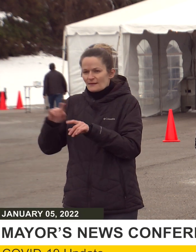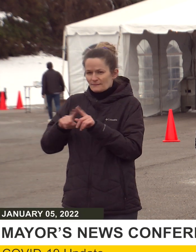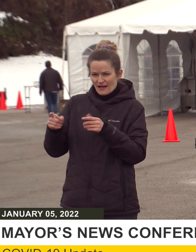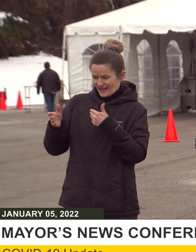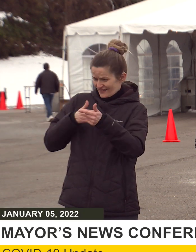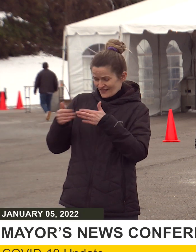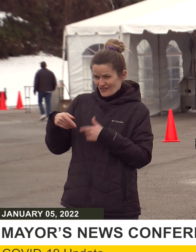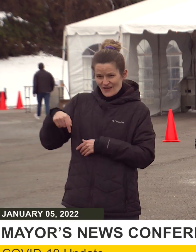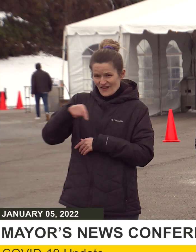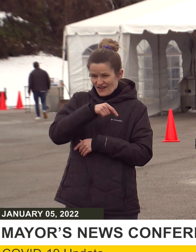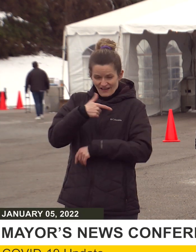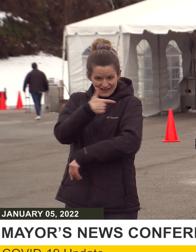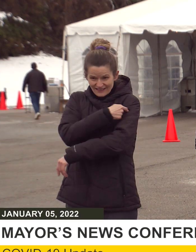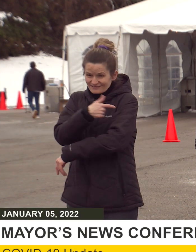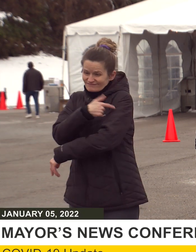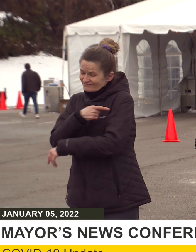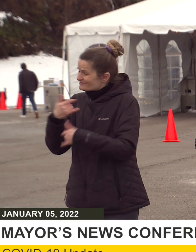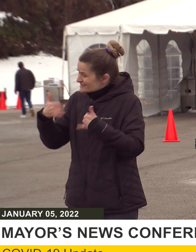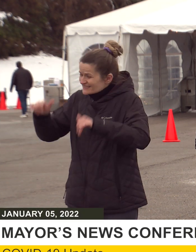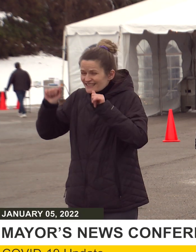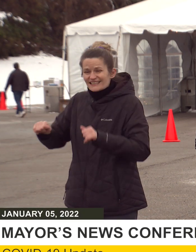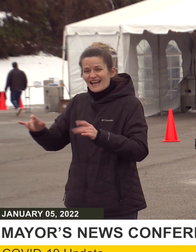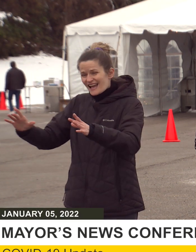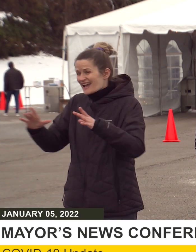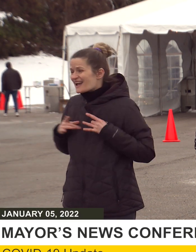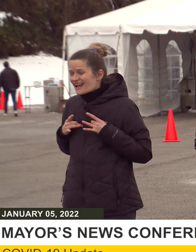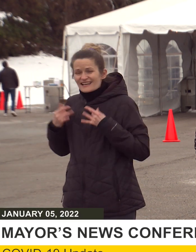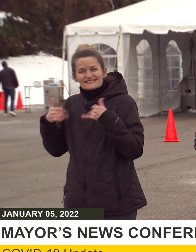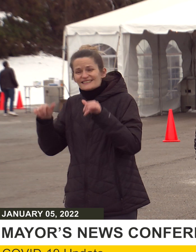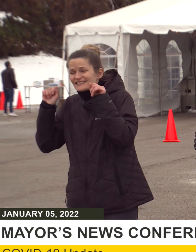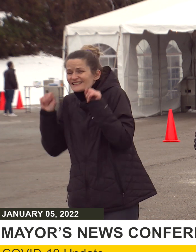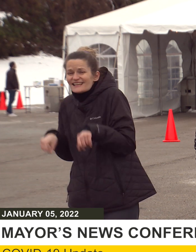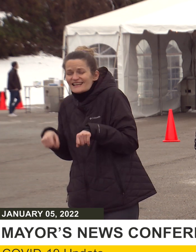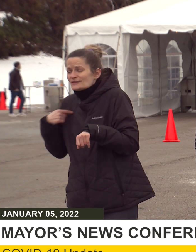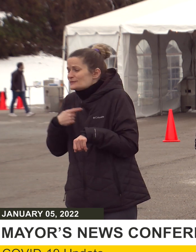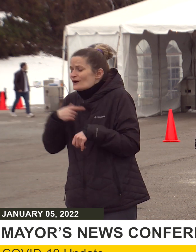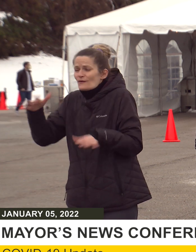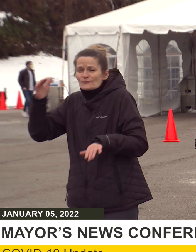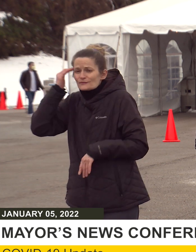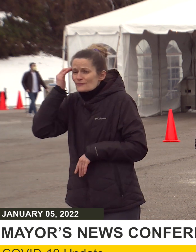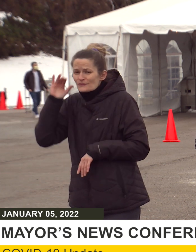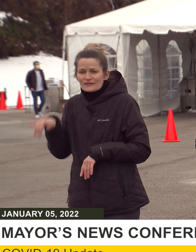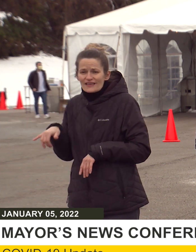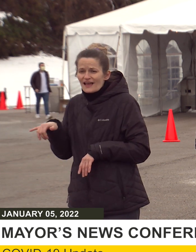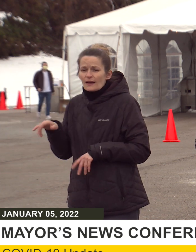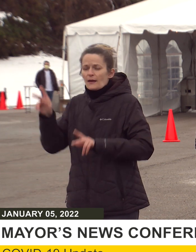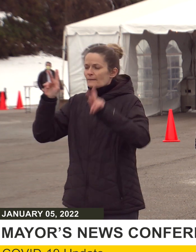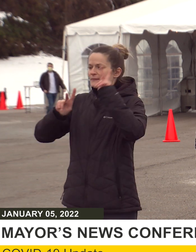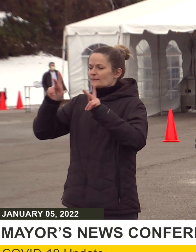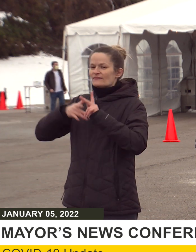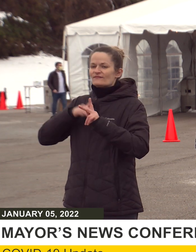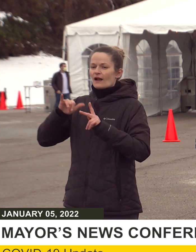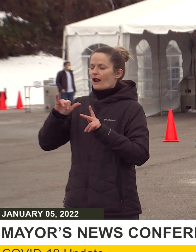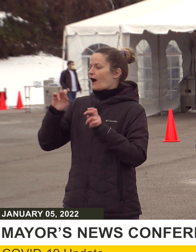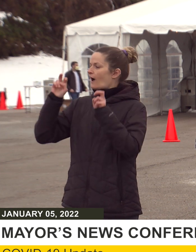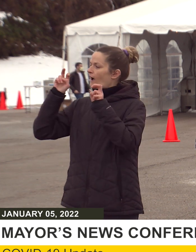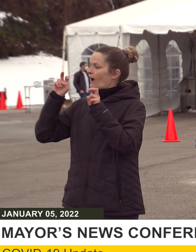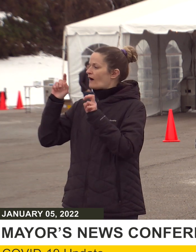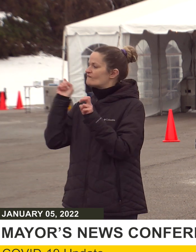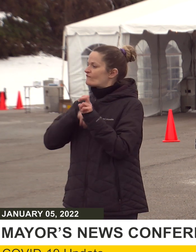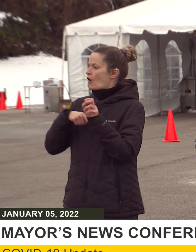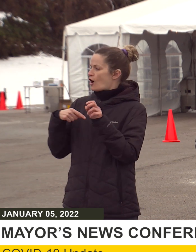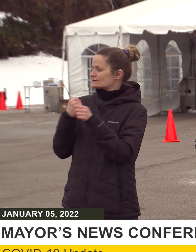get COVID-19, and I think that sometimes gives us a false sense of security, and so we really are seeing